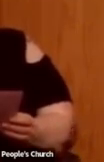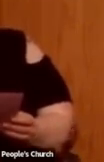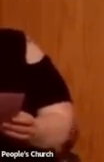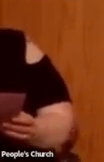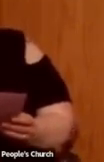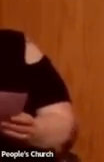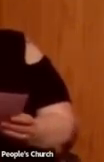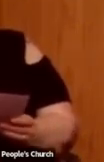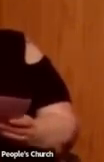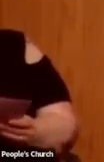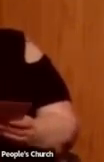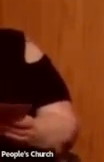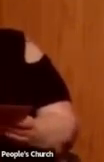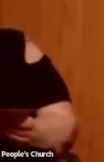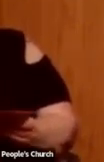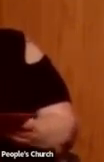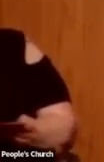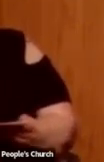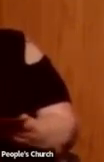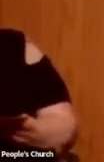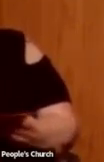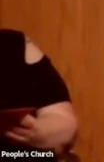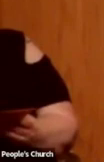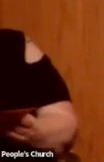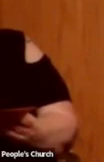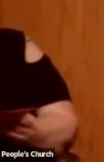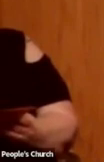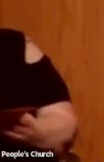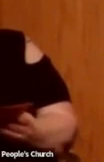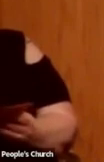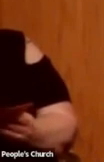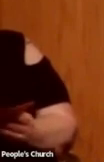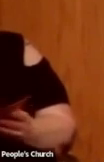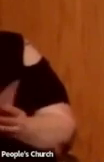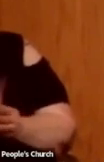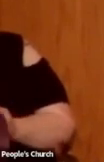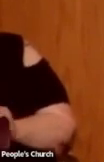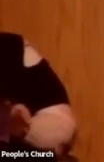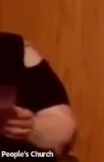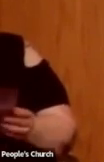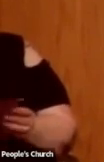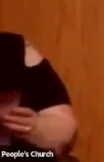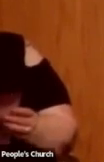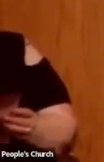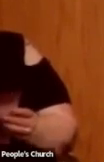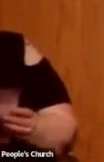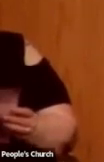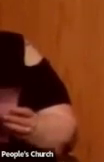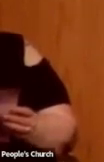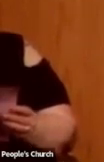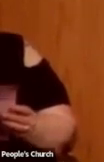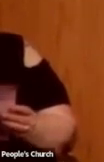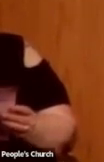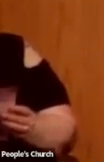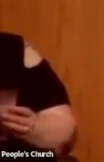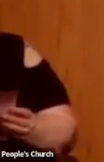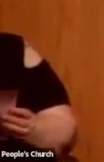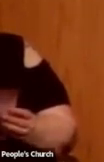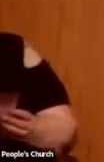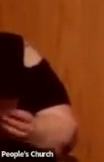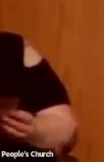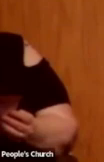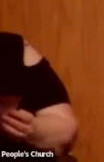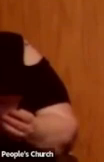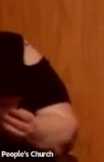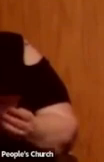We have one announcement this morning. The Green Sanctuary Committee invites you to join us following the